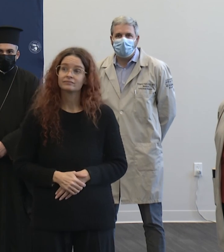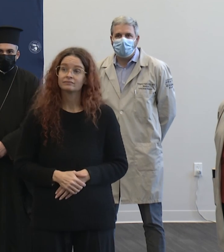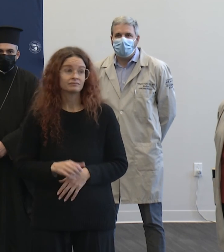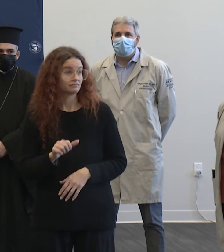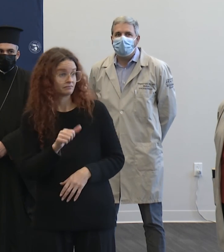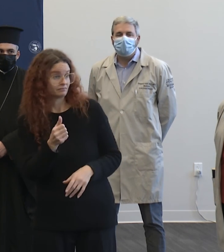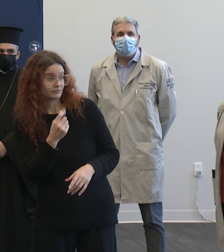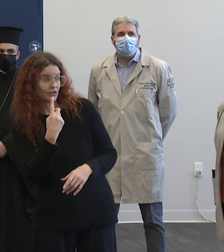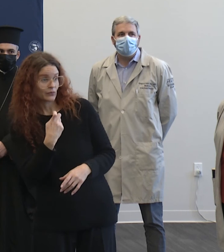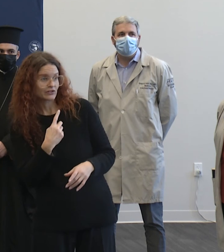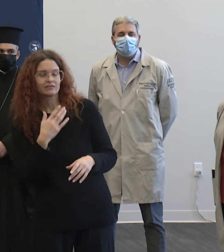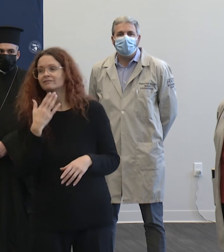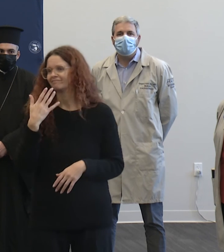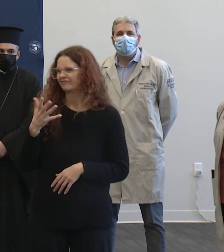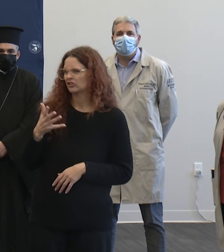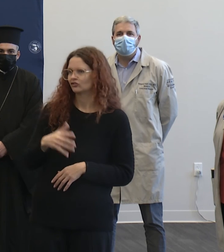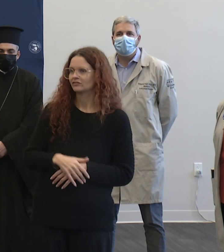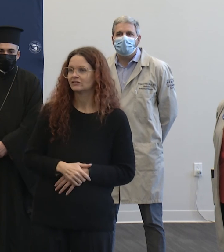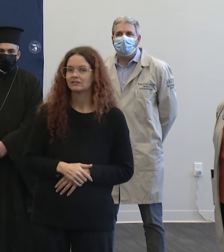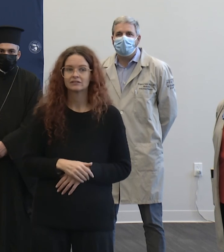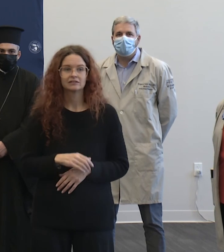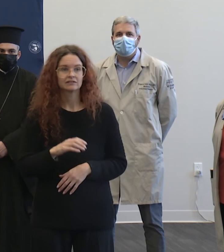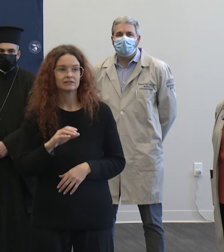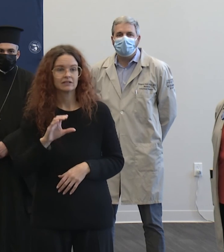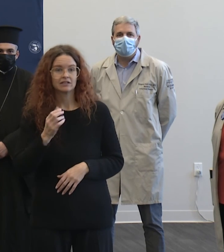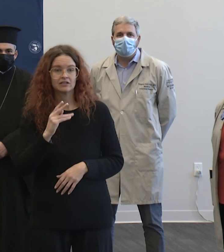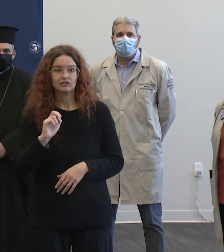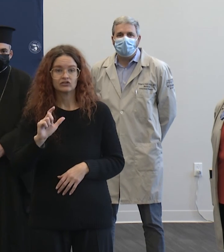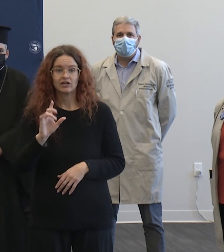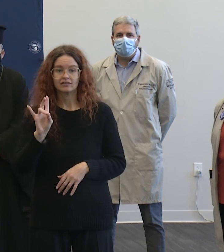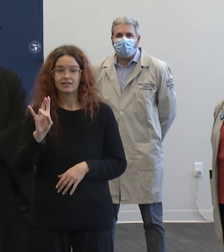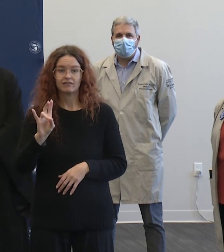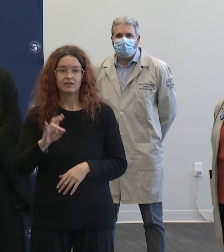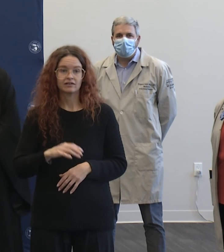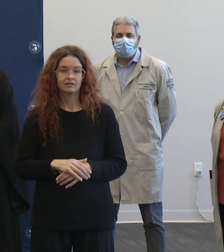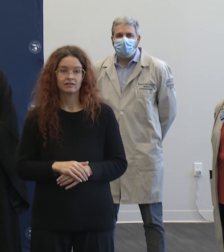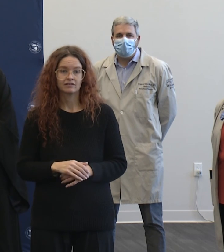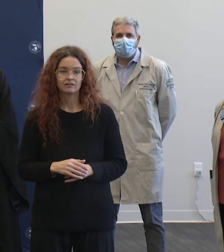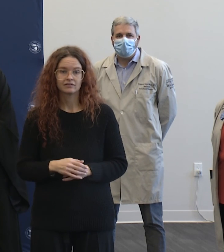else, Jason? No, that's it. Channel 7, do you have anything?